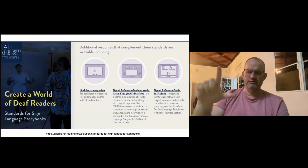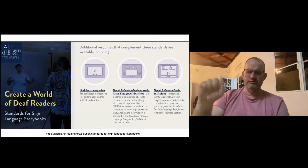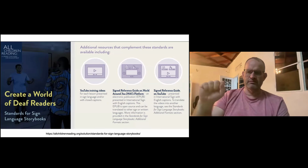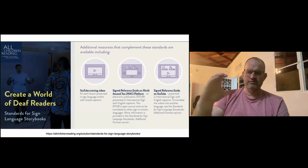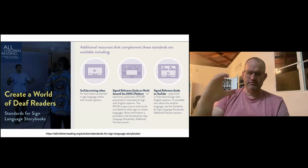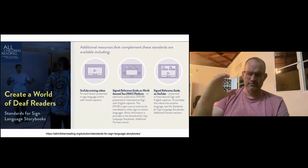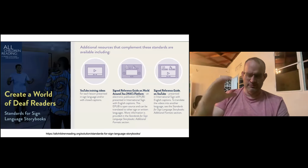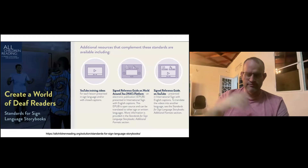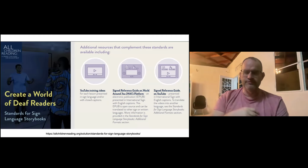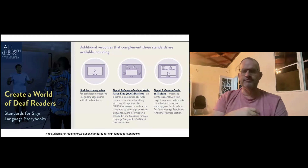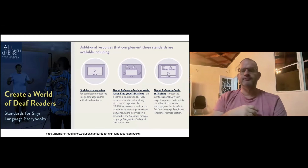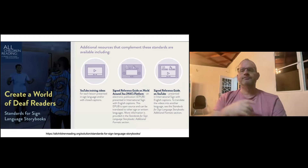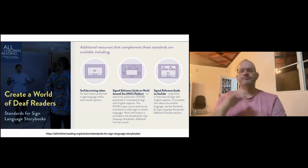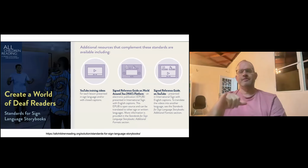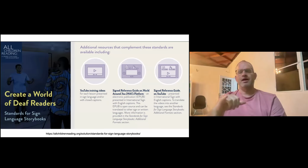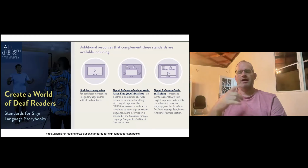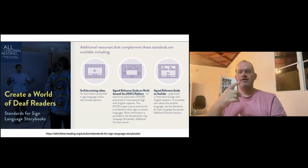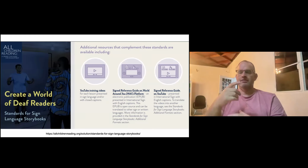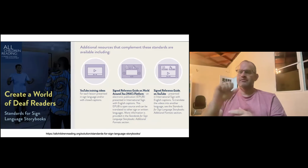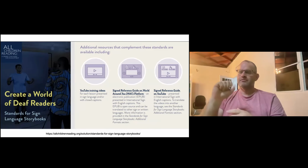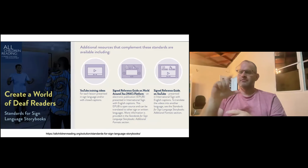or SLSC.